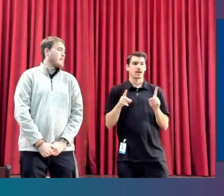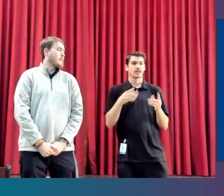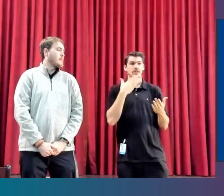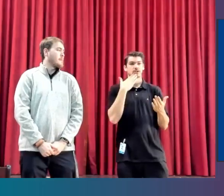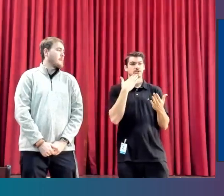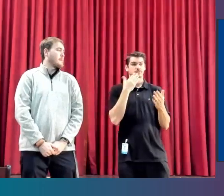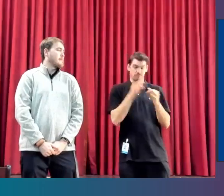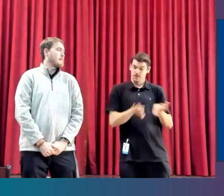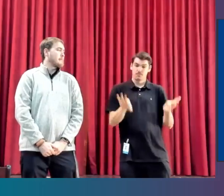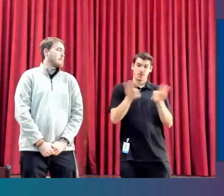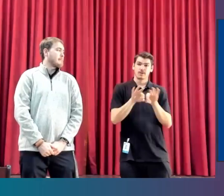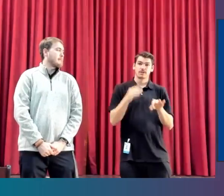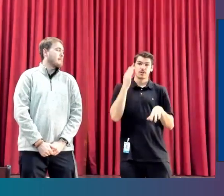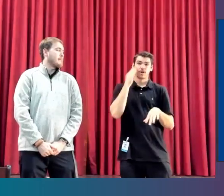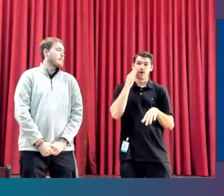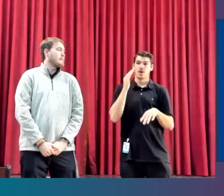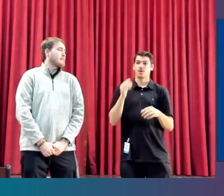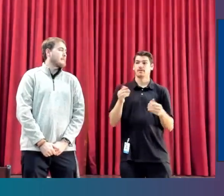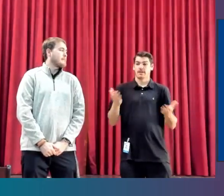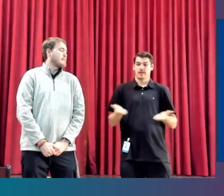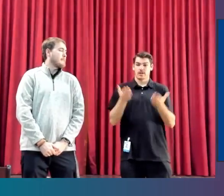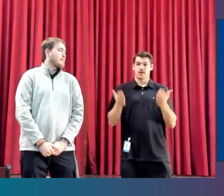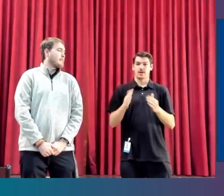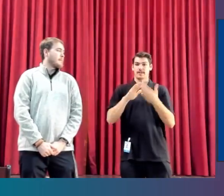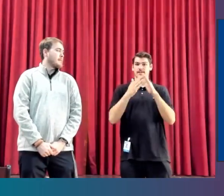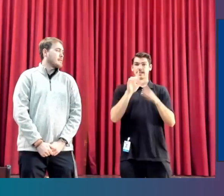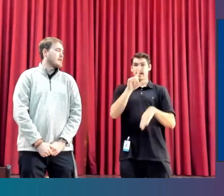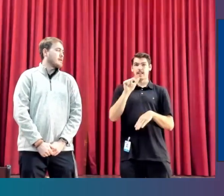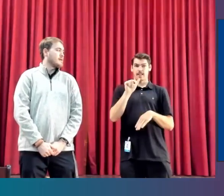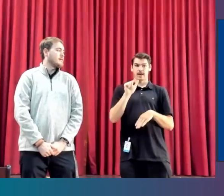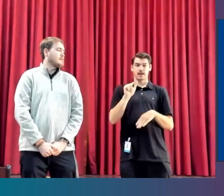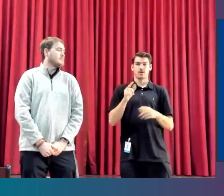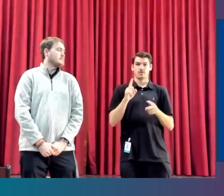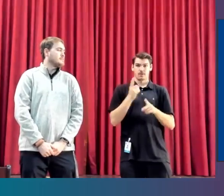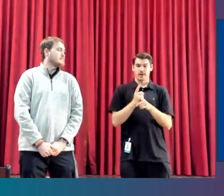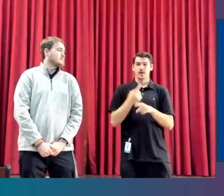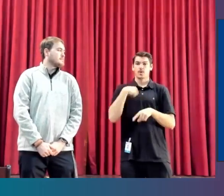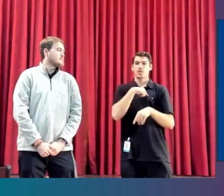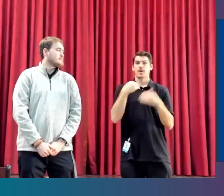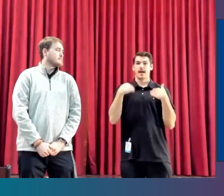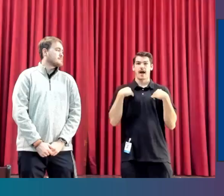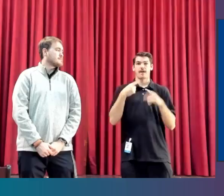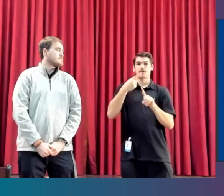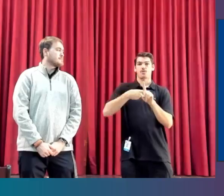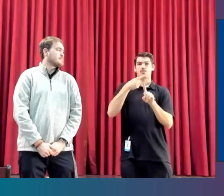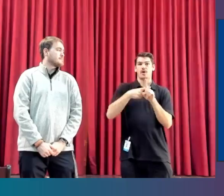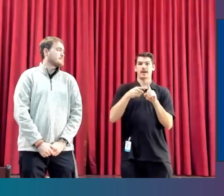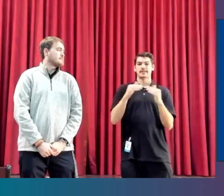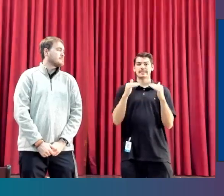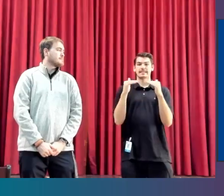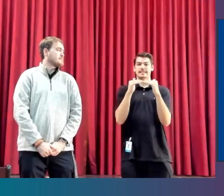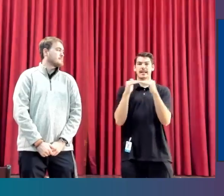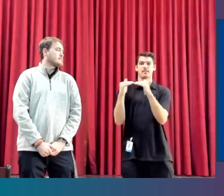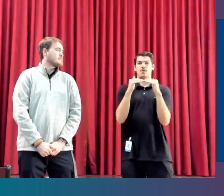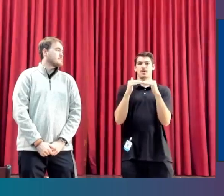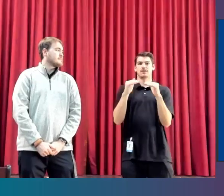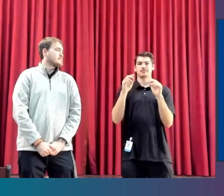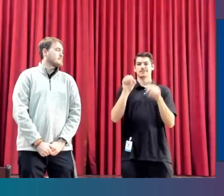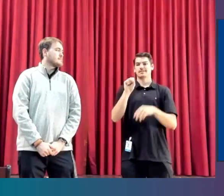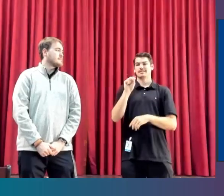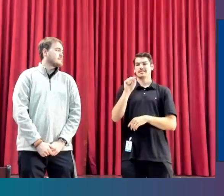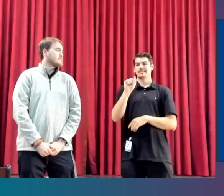really, really important to know in the city of LA, of course, right, we do have rent stabilization, also known as rent